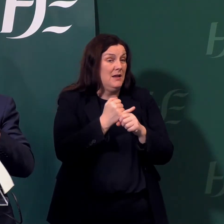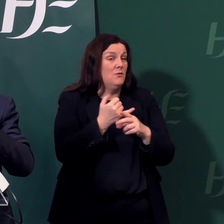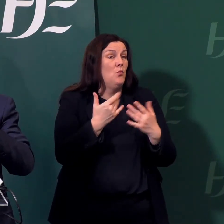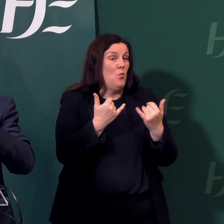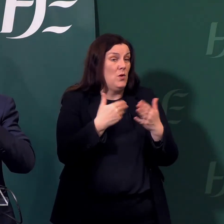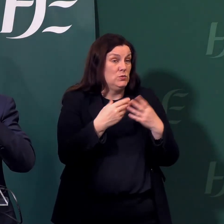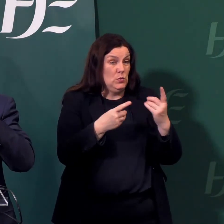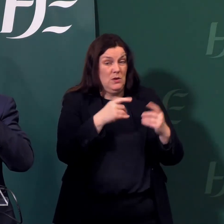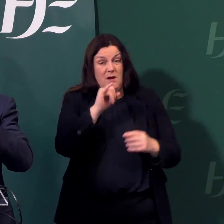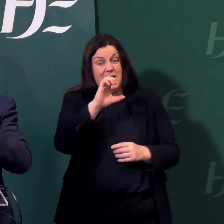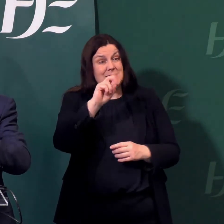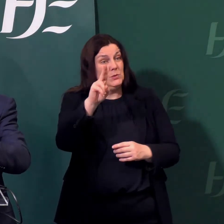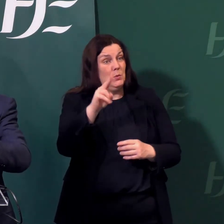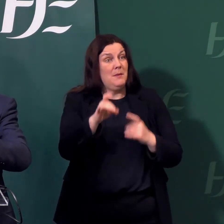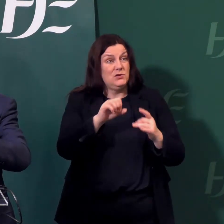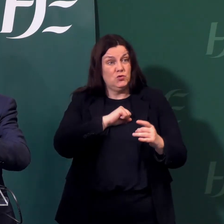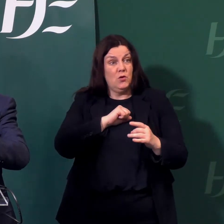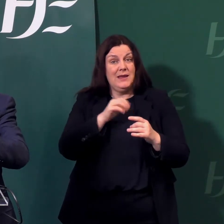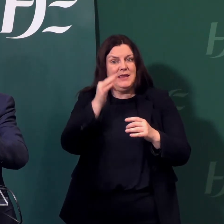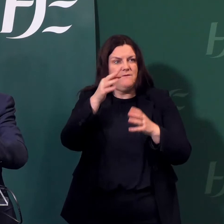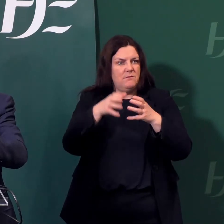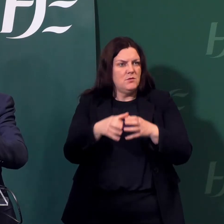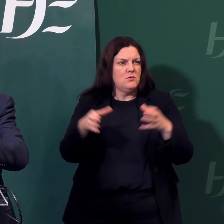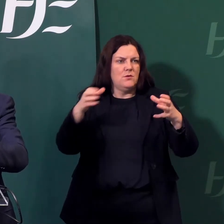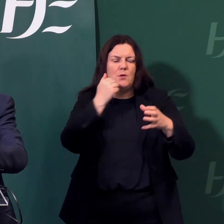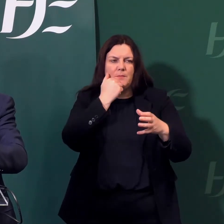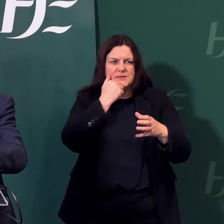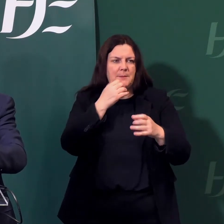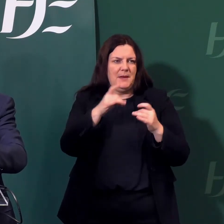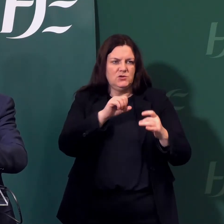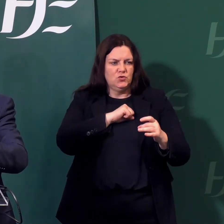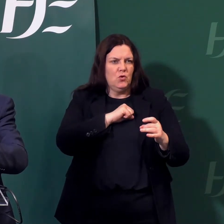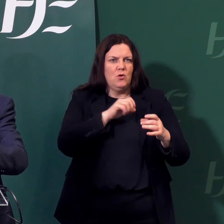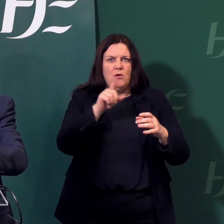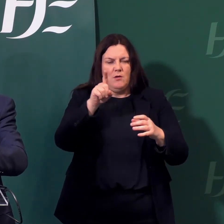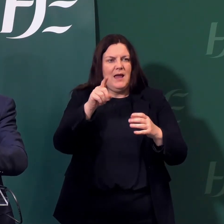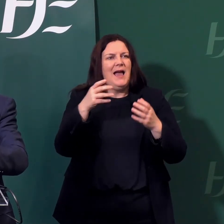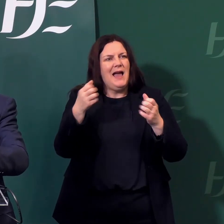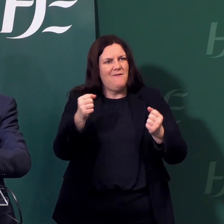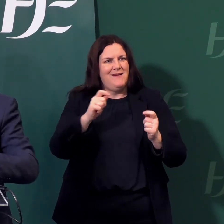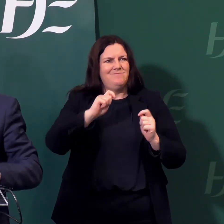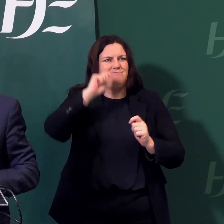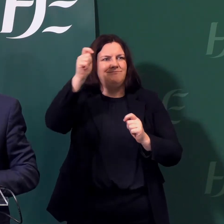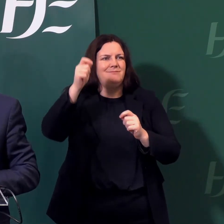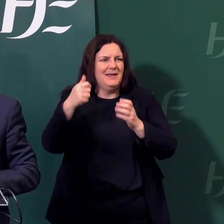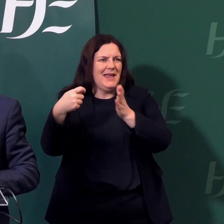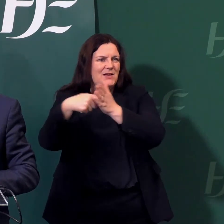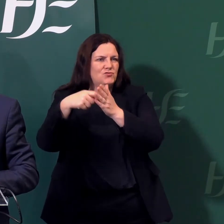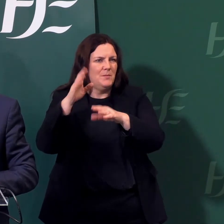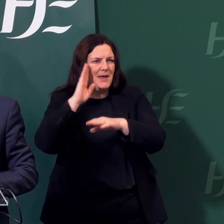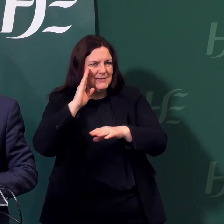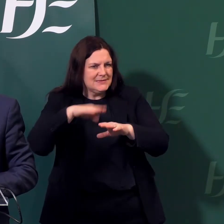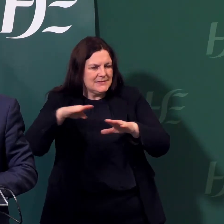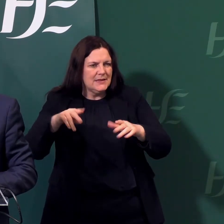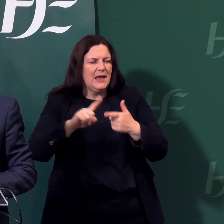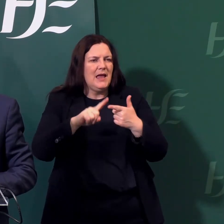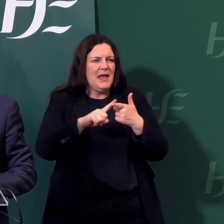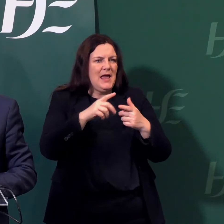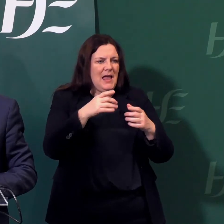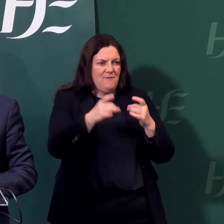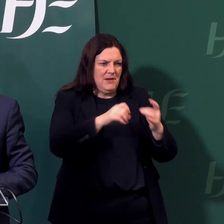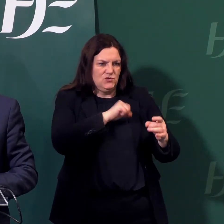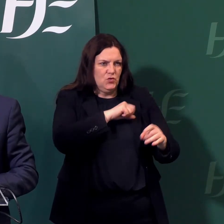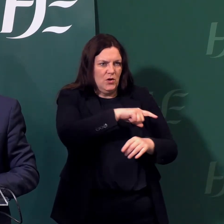our ICU and surge, for our community services, trying to resource further our testing and tracing programme that's under huge demand, and